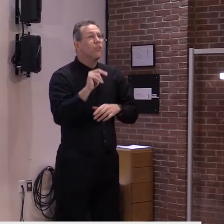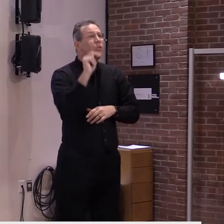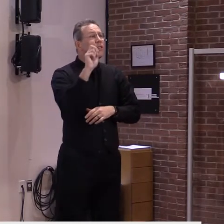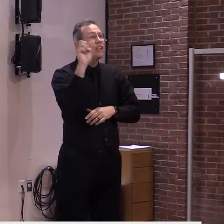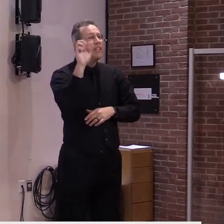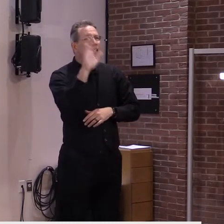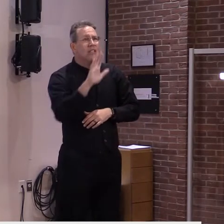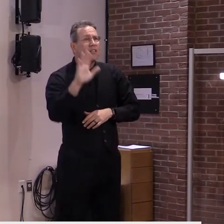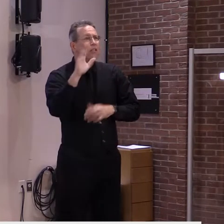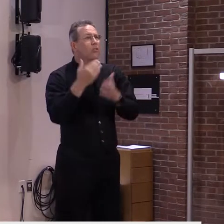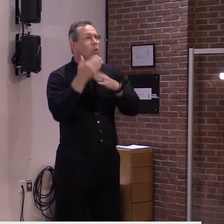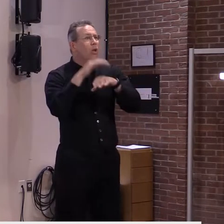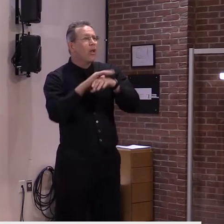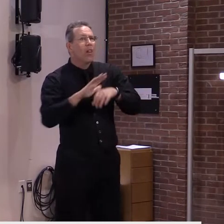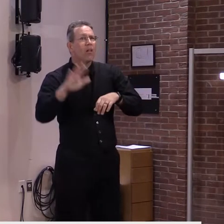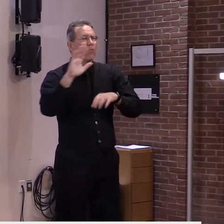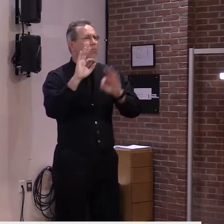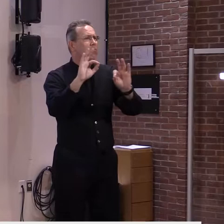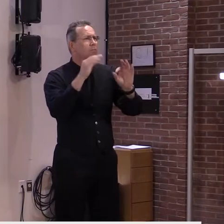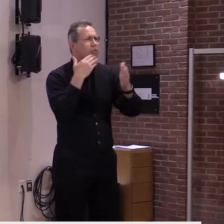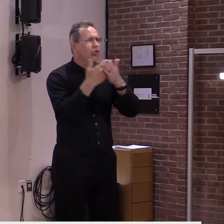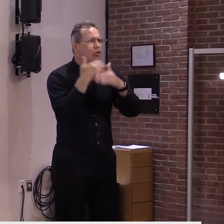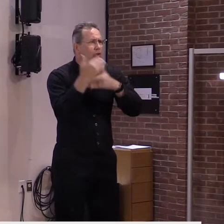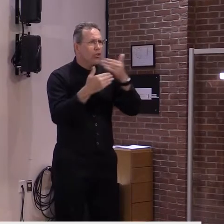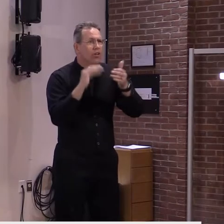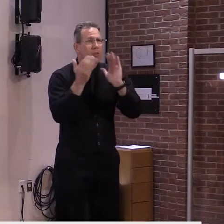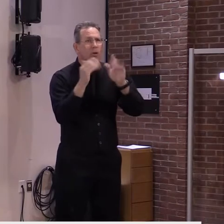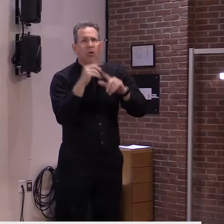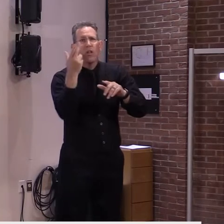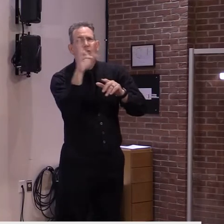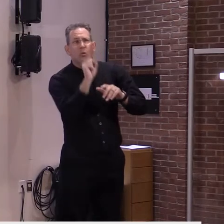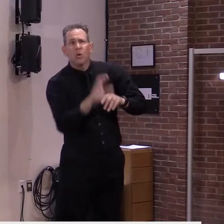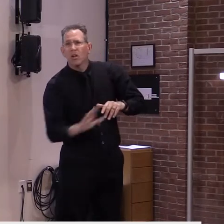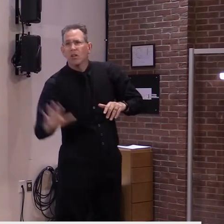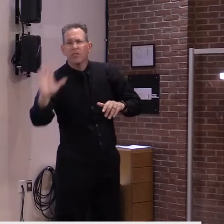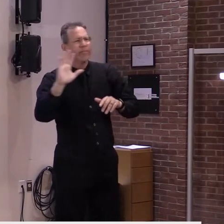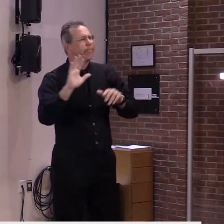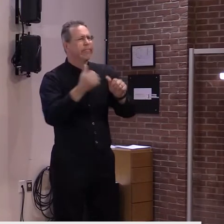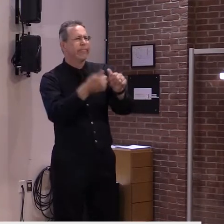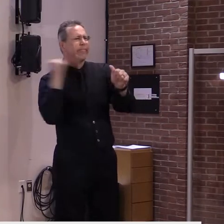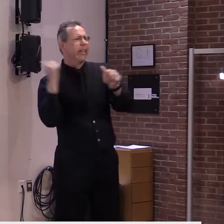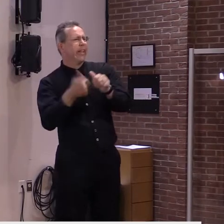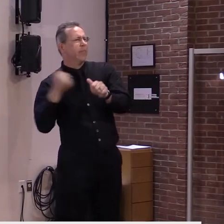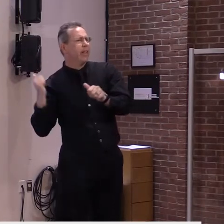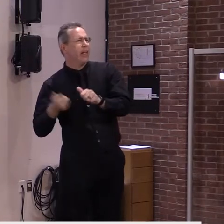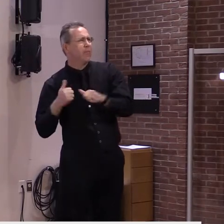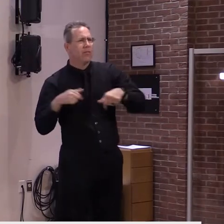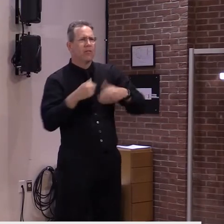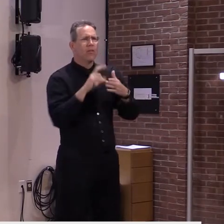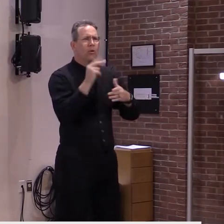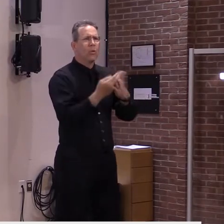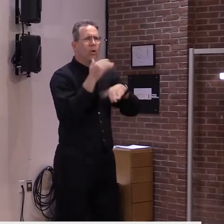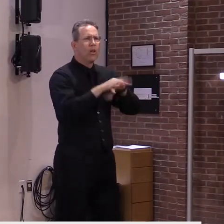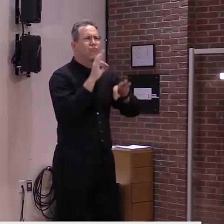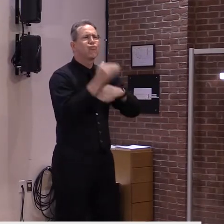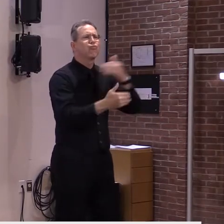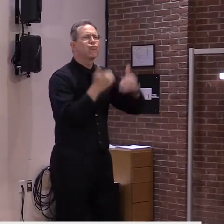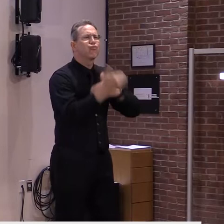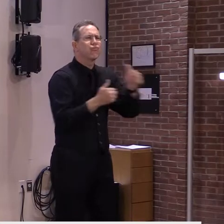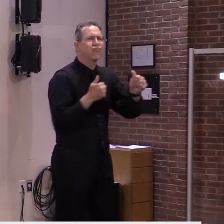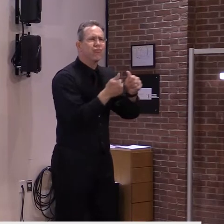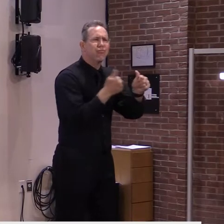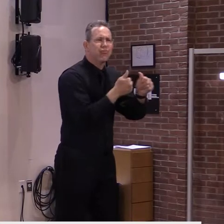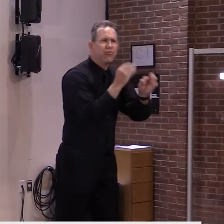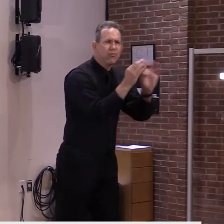of their population having started vaccination. This means that we expect these favorable trends to continue, and